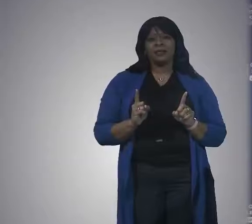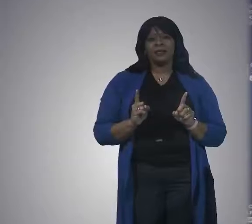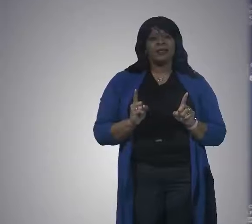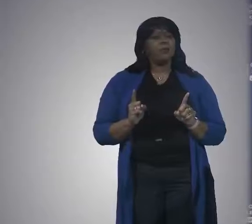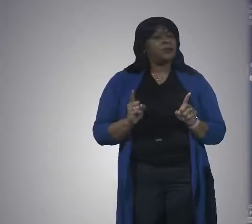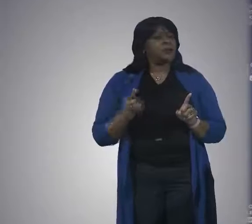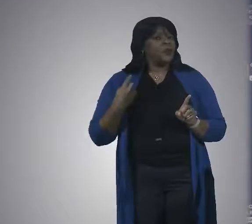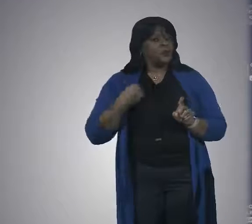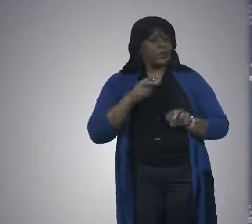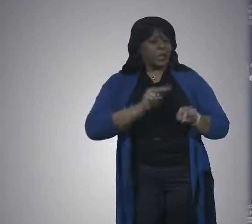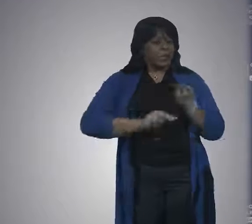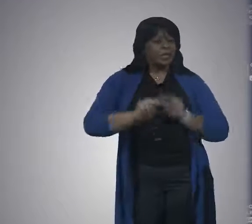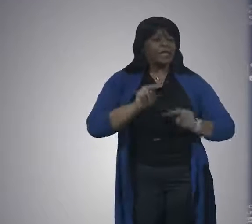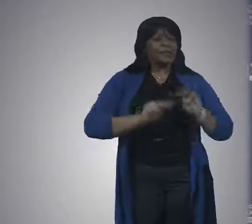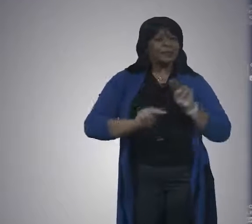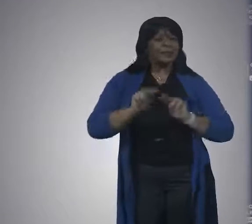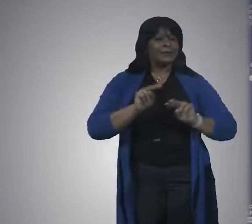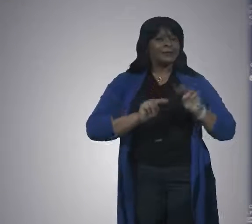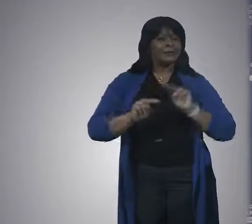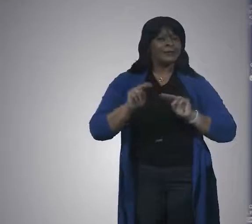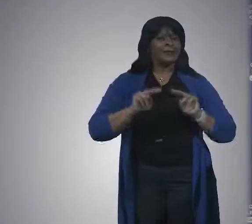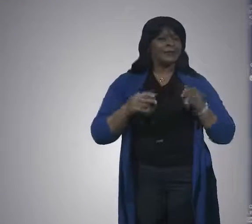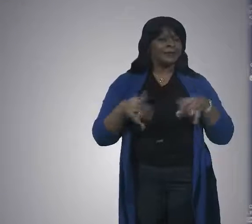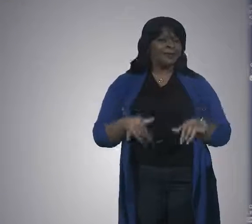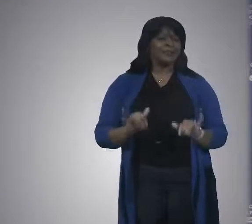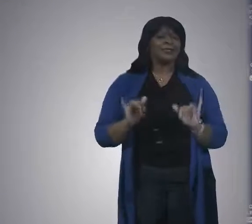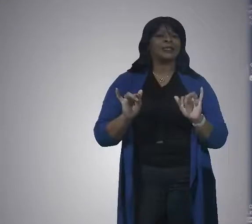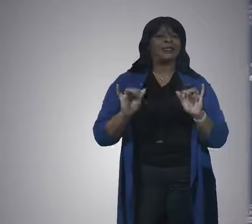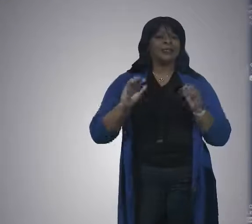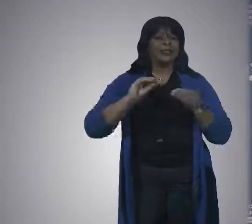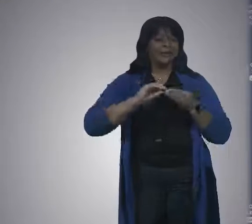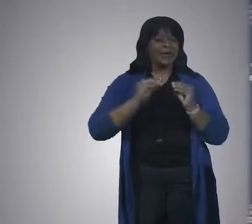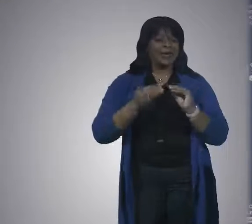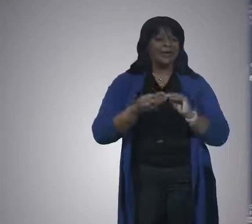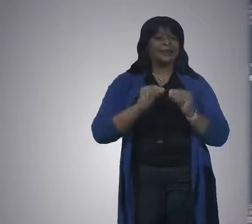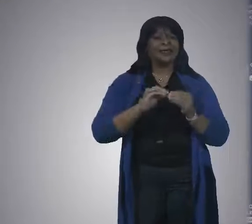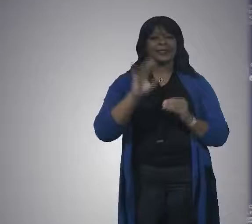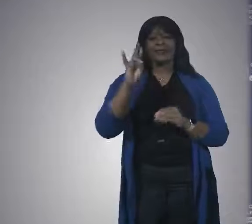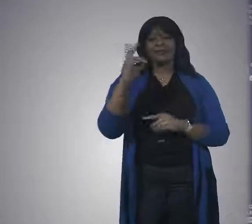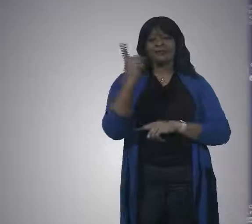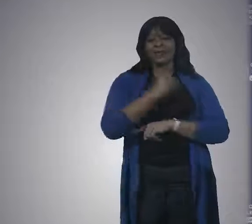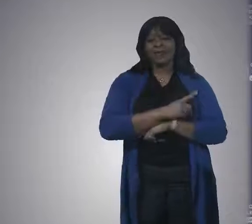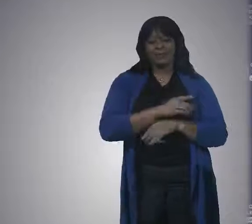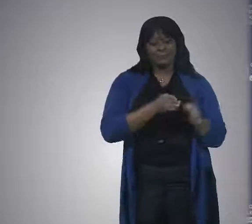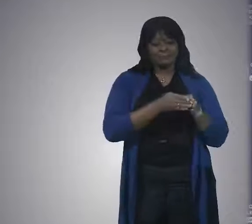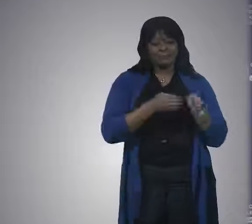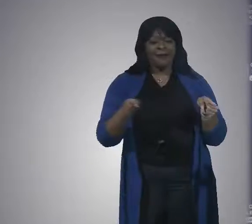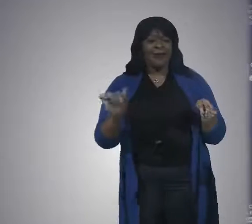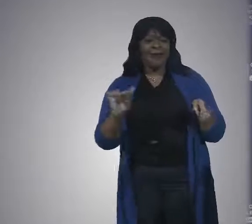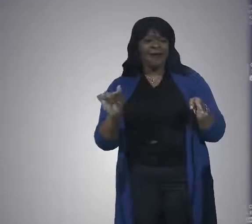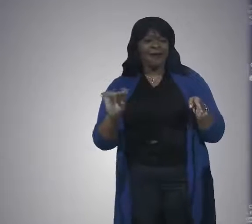we're also looking at still cases, 7-day average case.